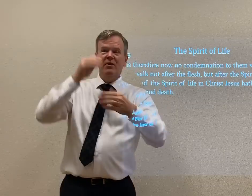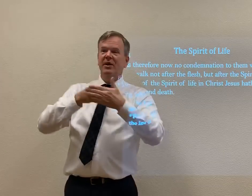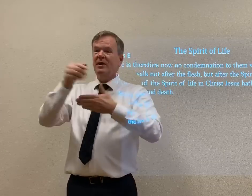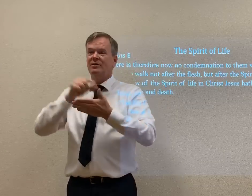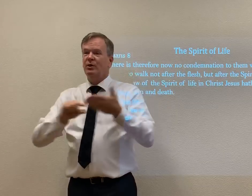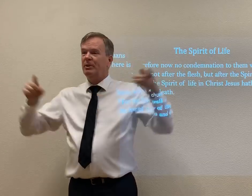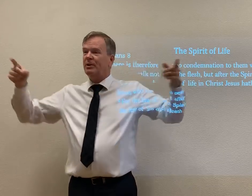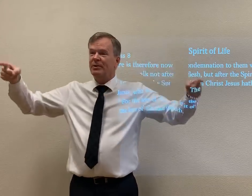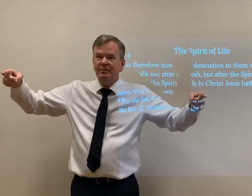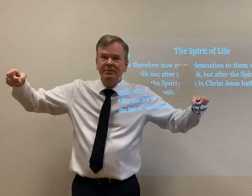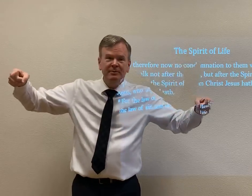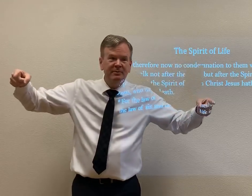We ready for the next verse?